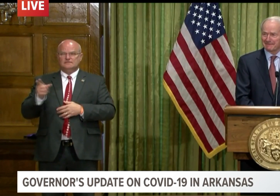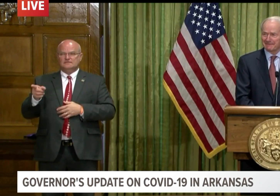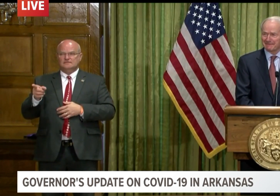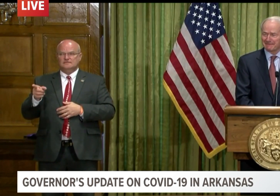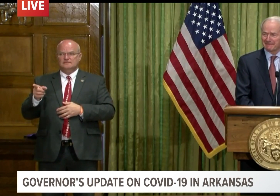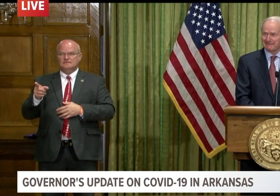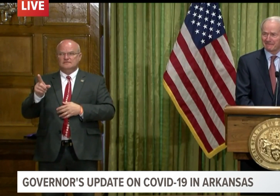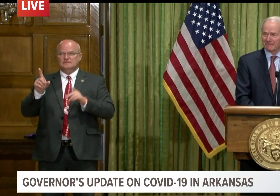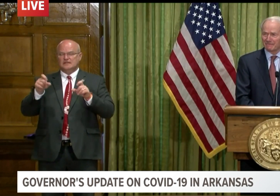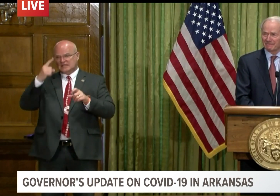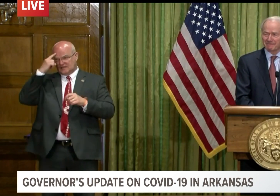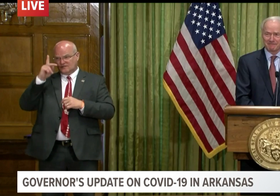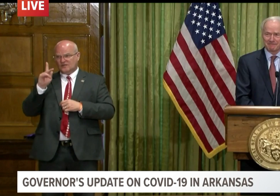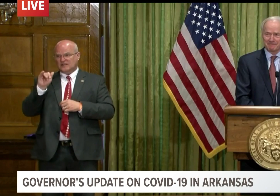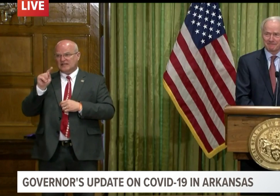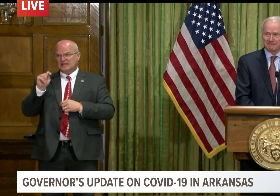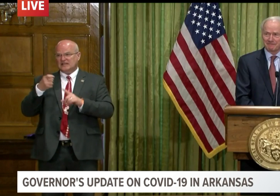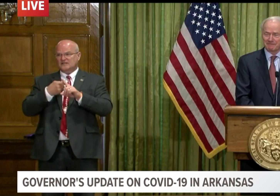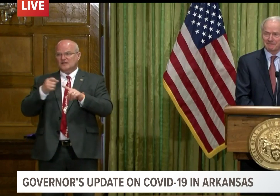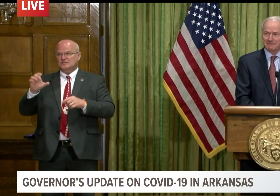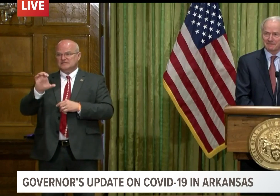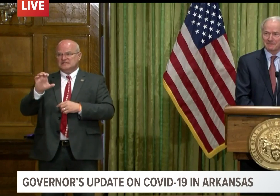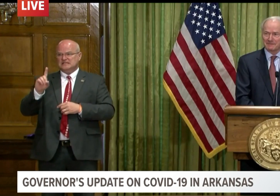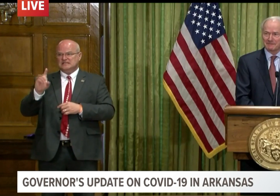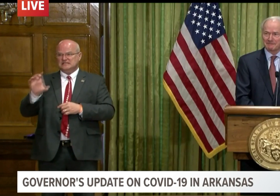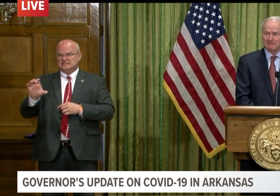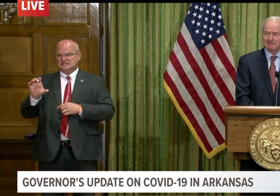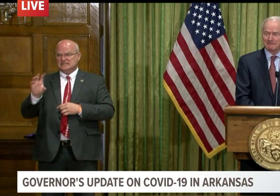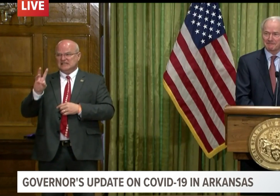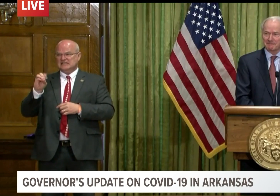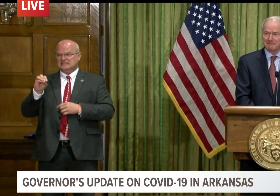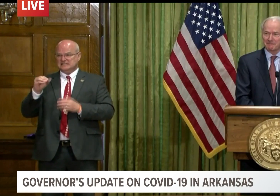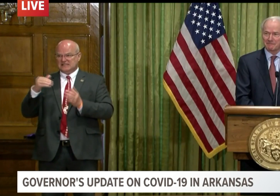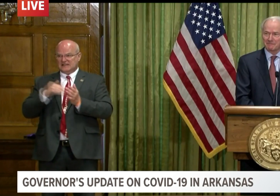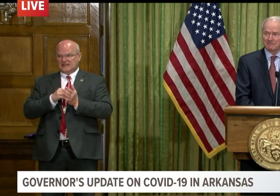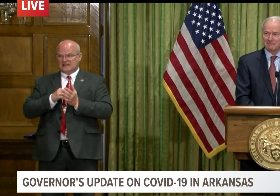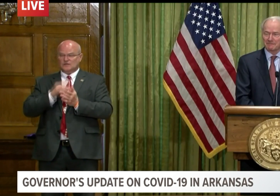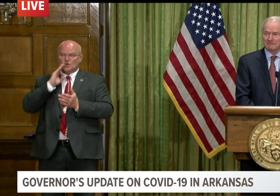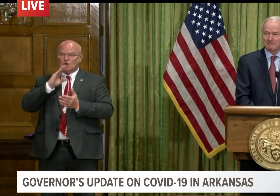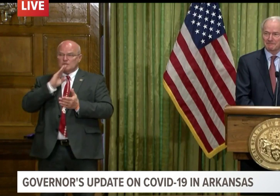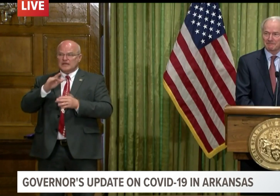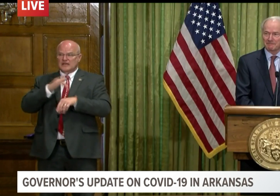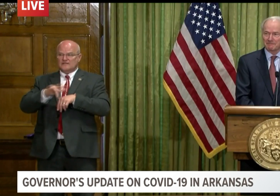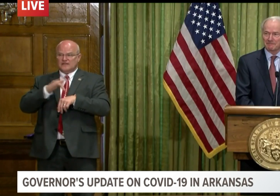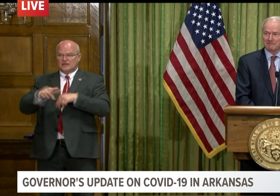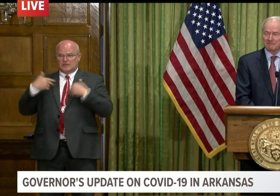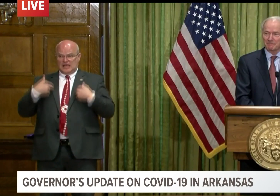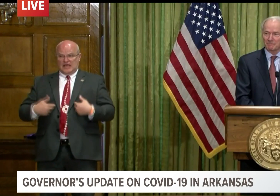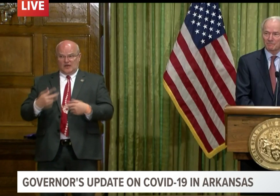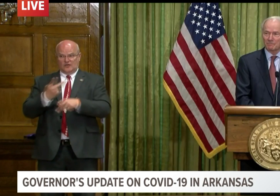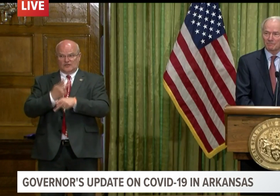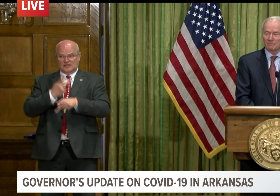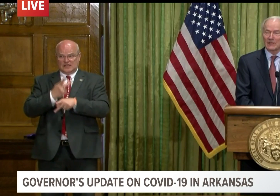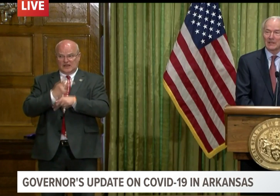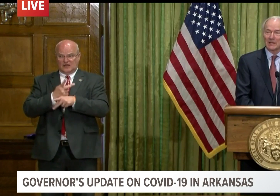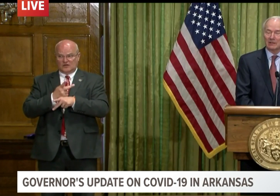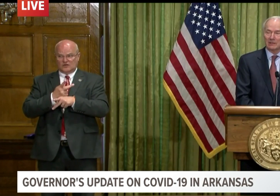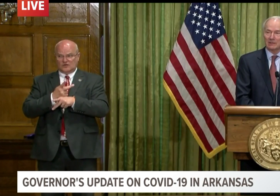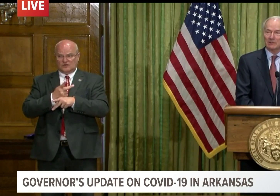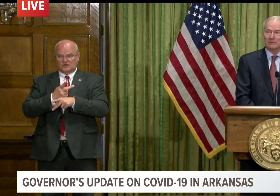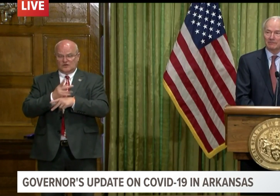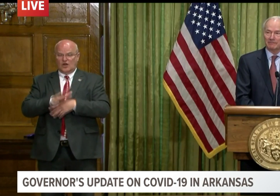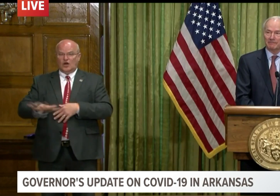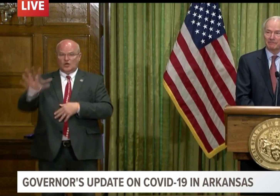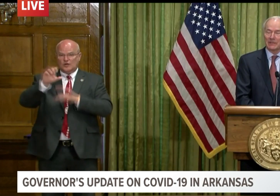The tests from the kits from the CDC, the 60,000, those are going to be available to healthcare